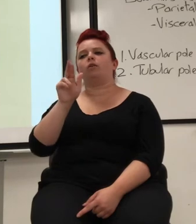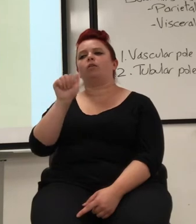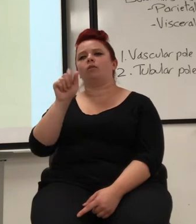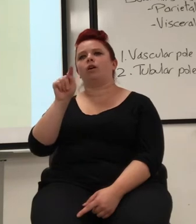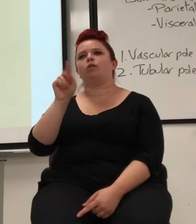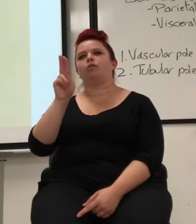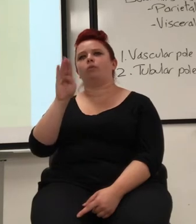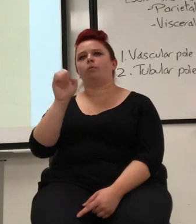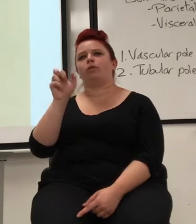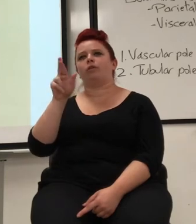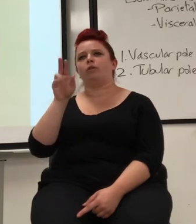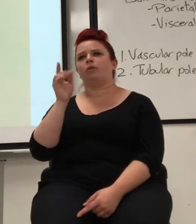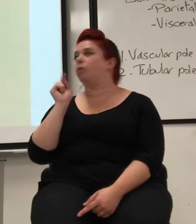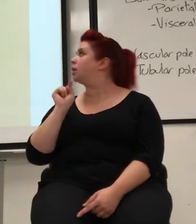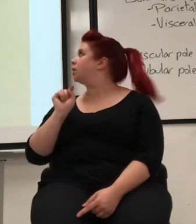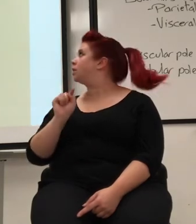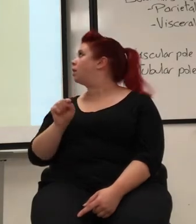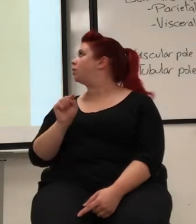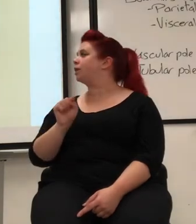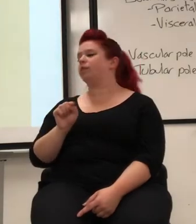Peritubular. What's the ones down there?